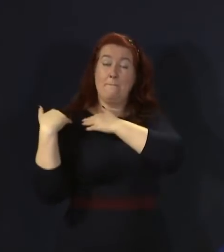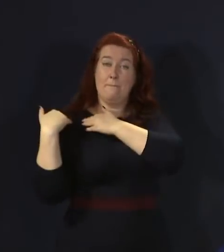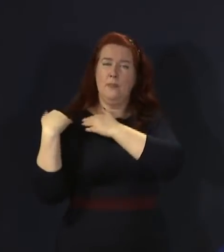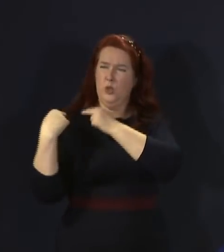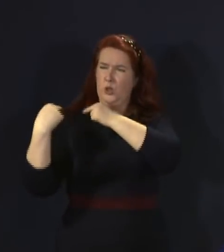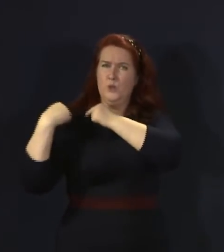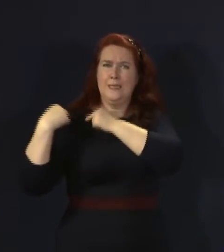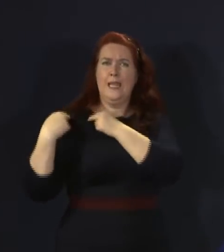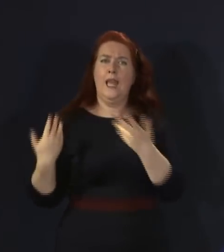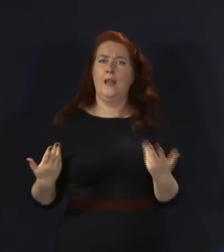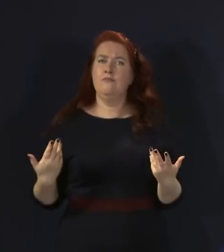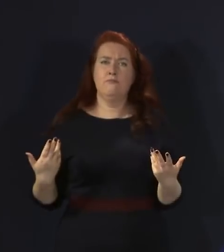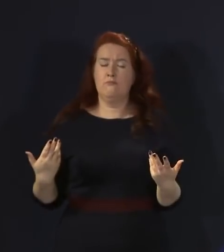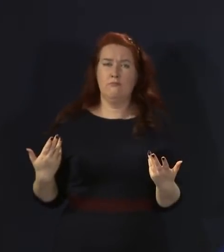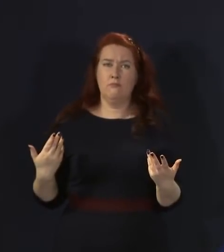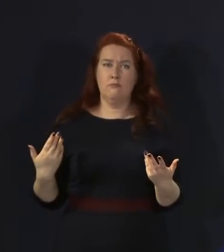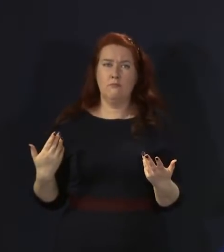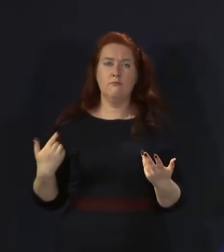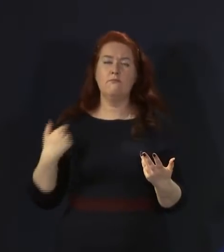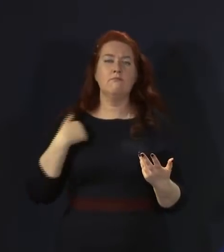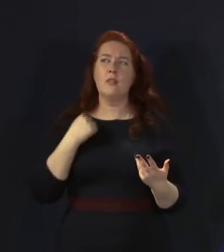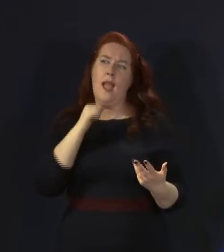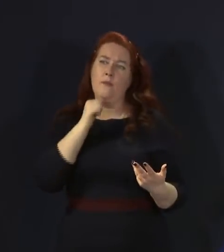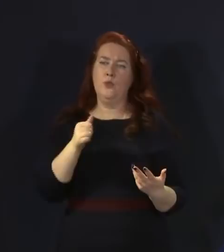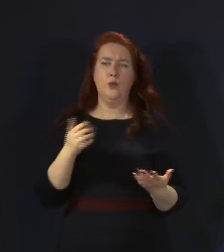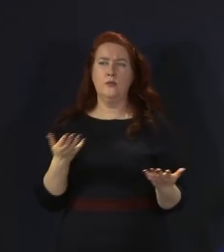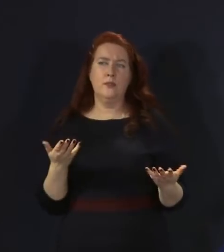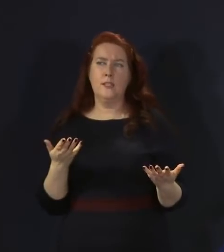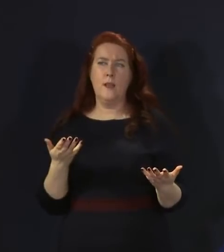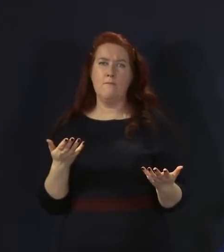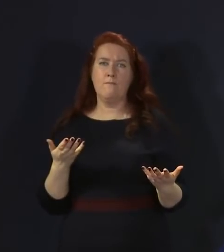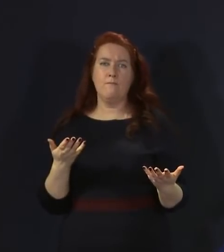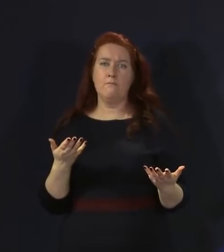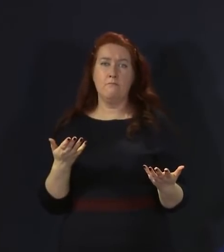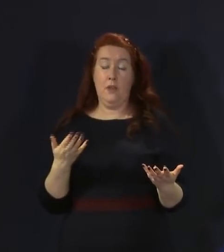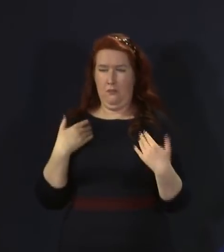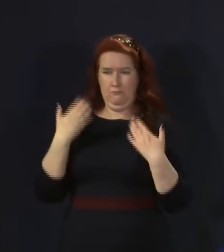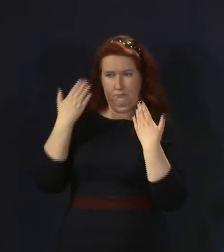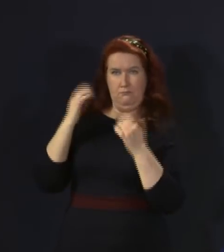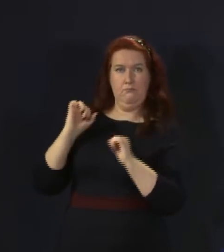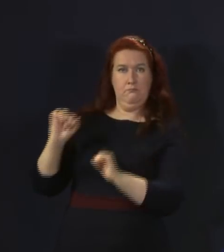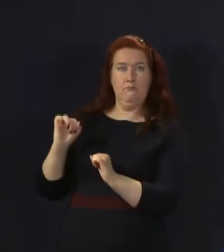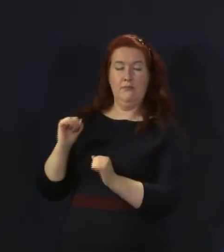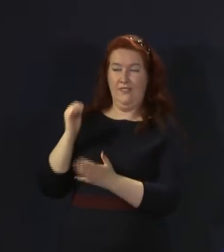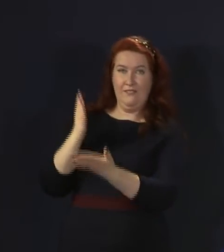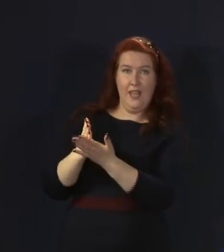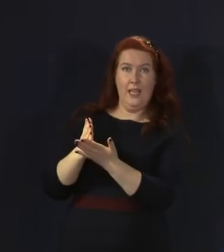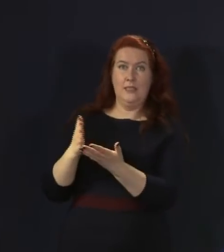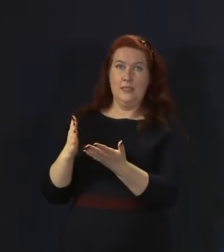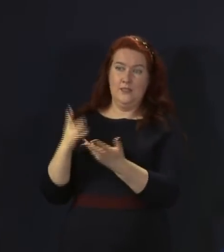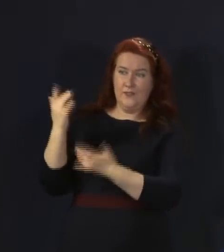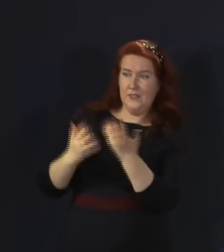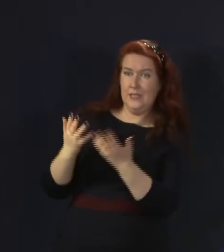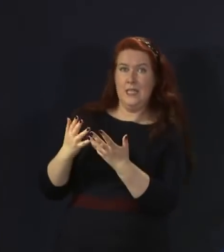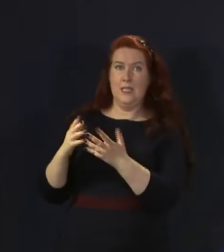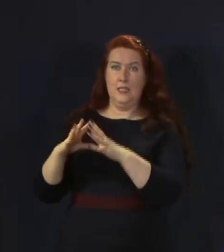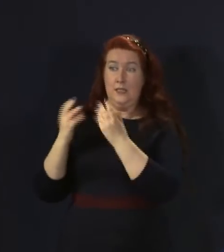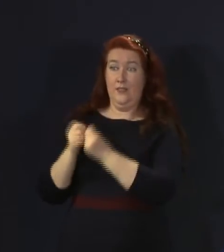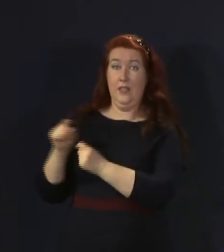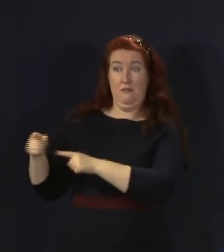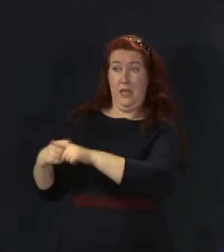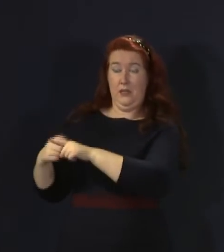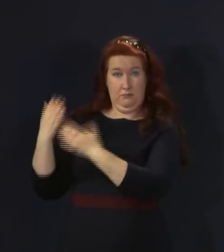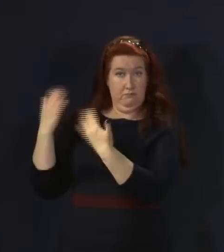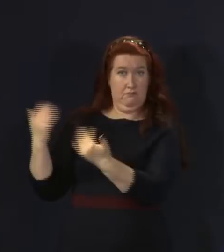duty. I am not in sort of possession of all of the facts and figures to the same extent that I am in Scotland about the situation in